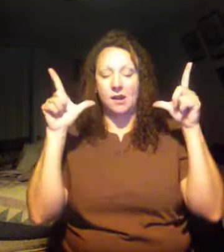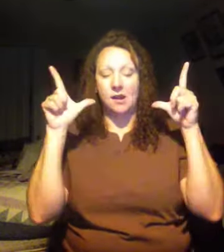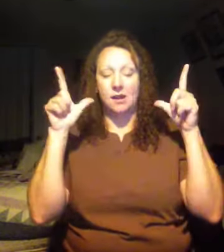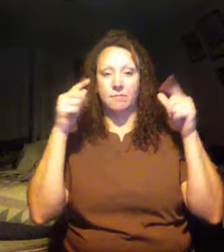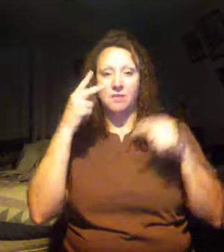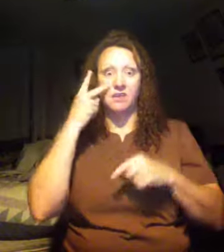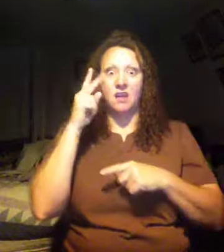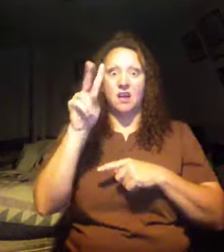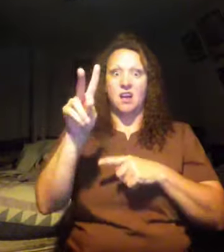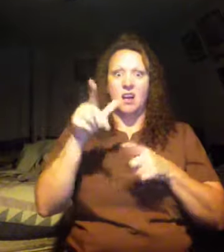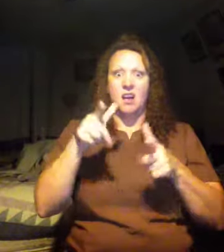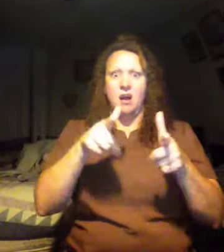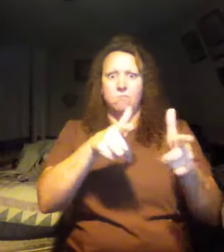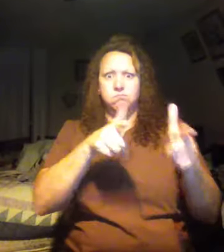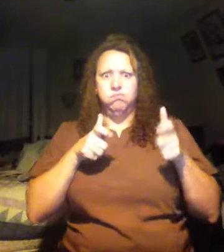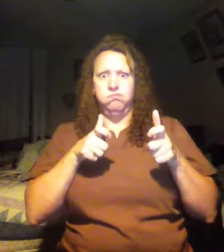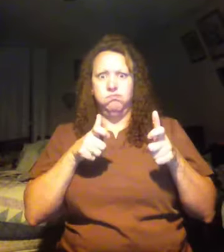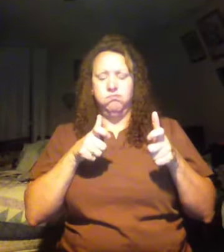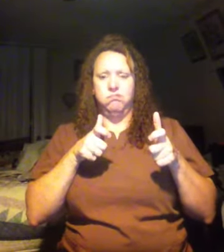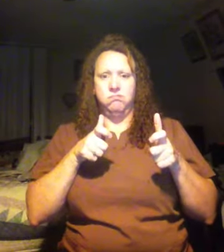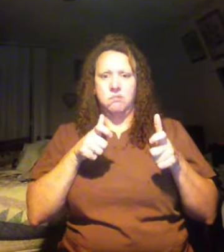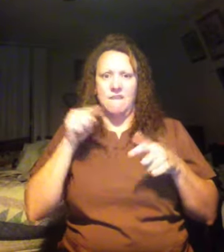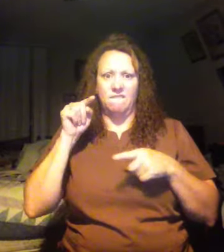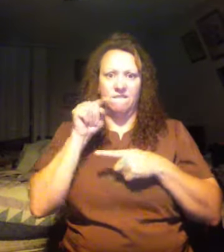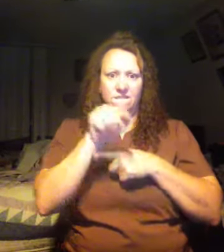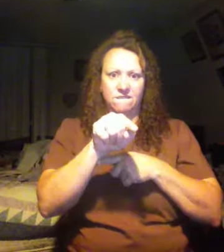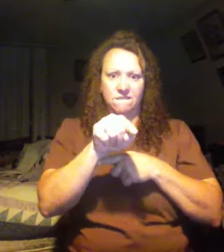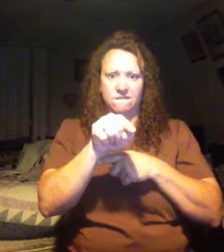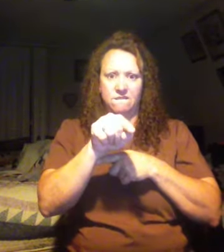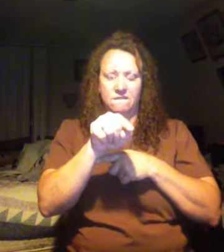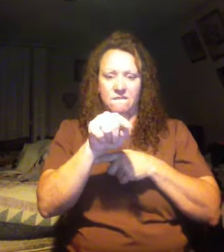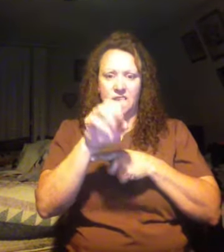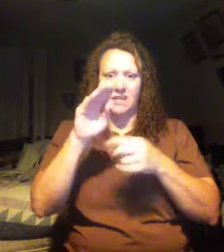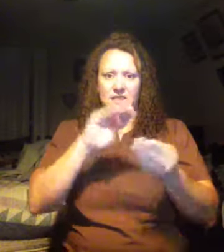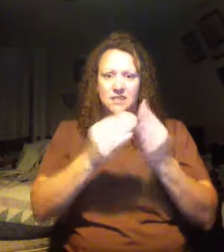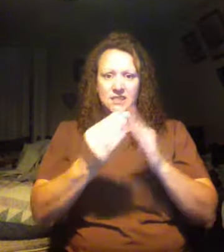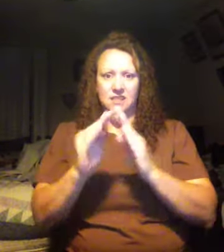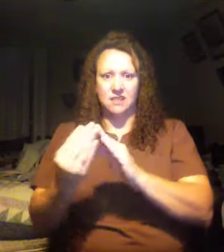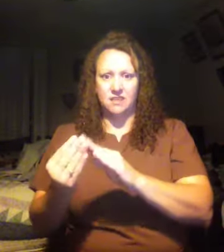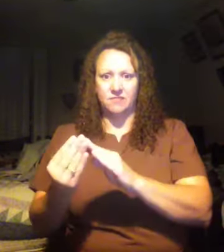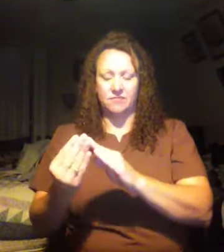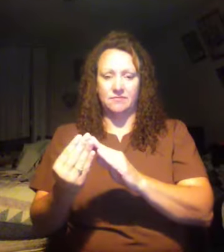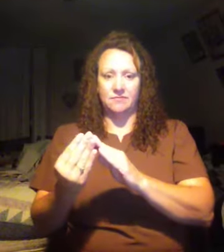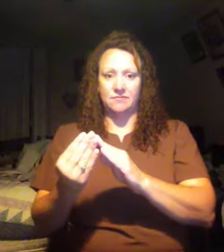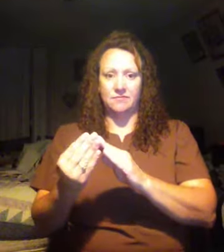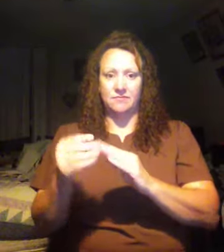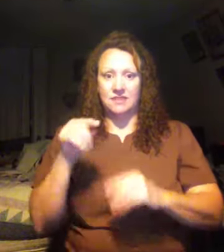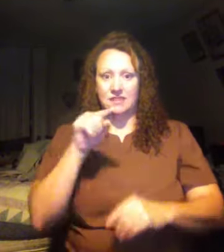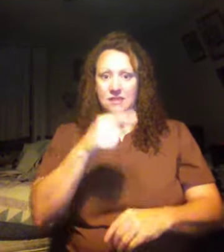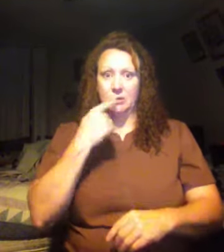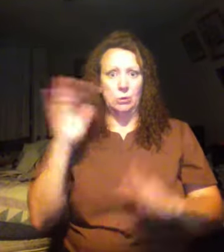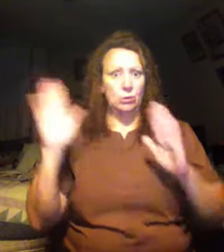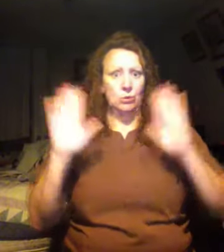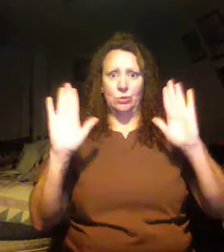Now, the British general who's in charge of Boston says, okay, we surrender, but if you don't let us leave